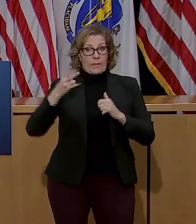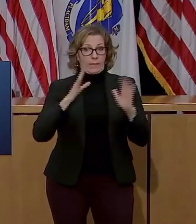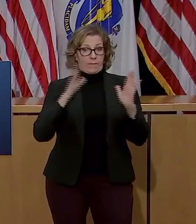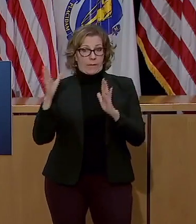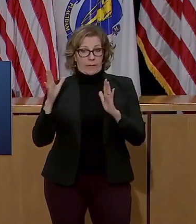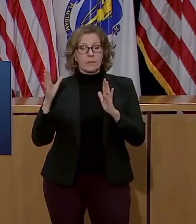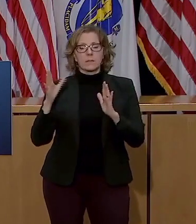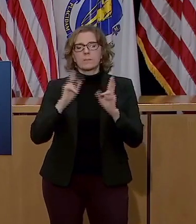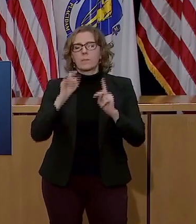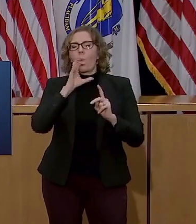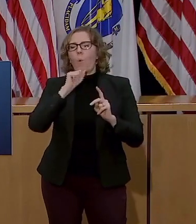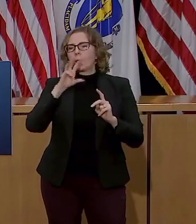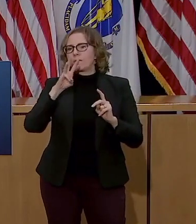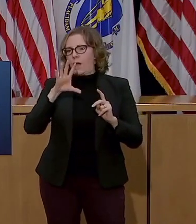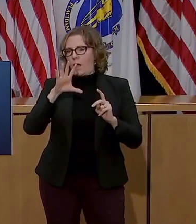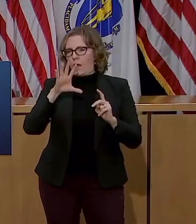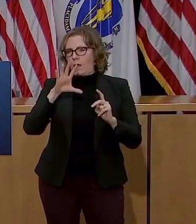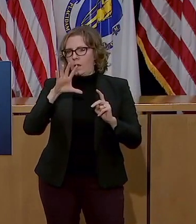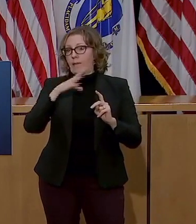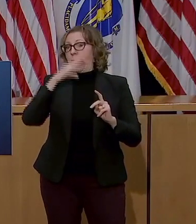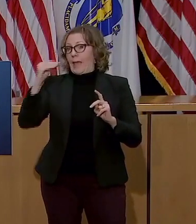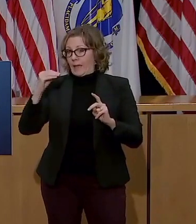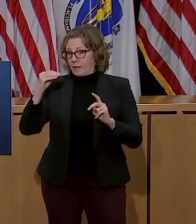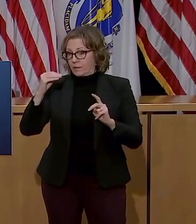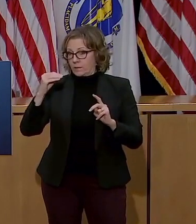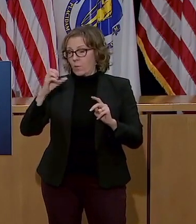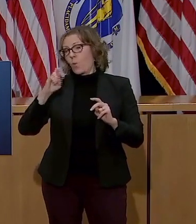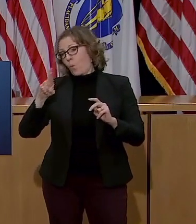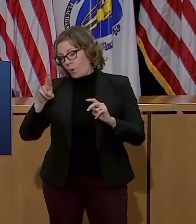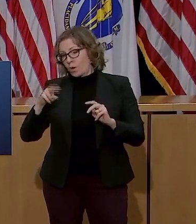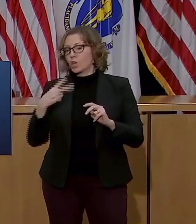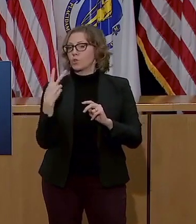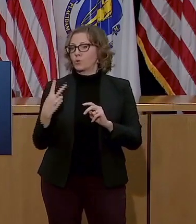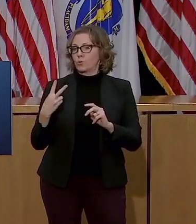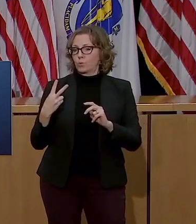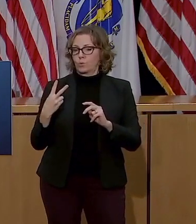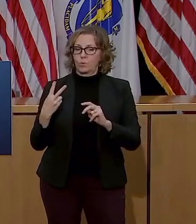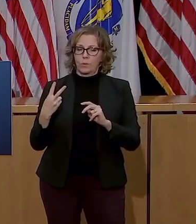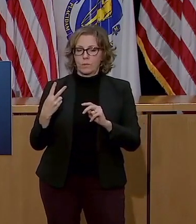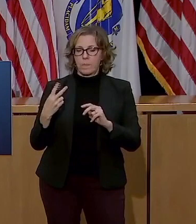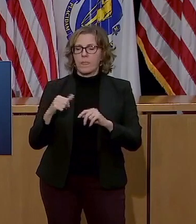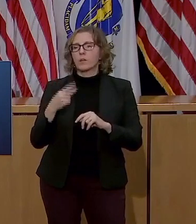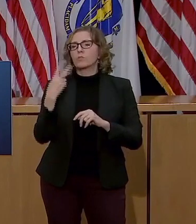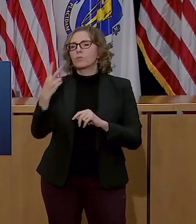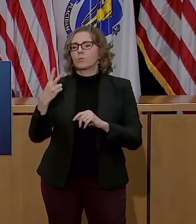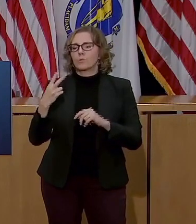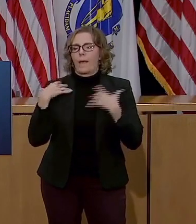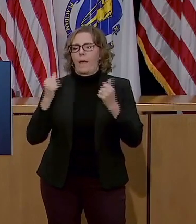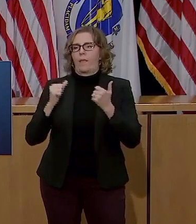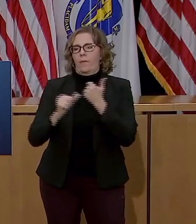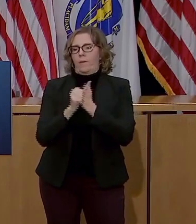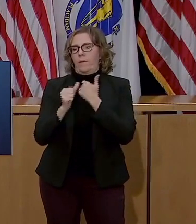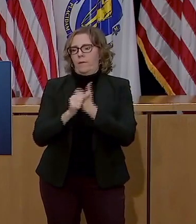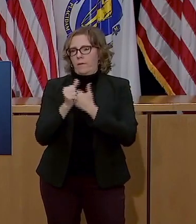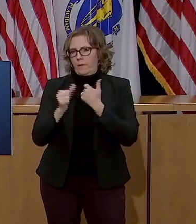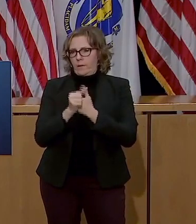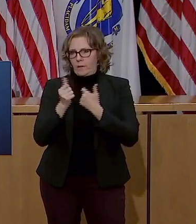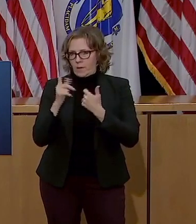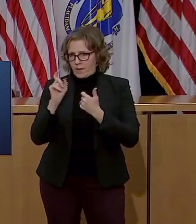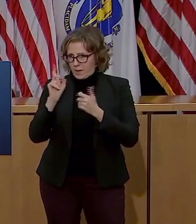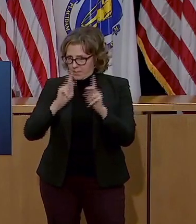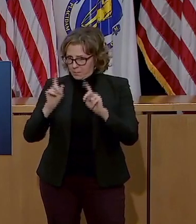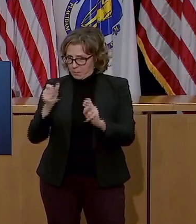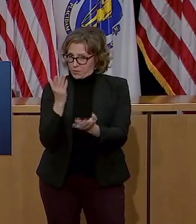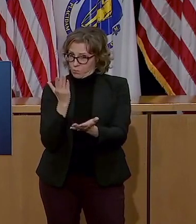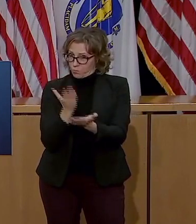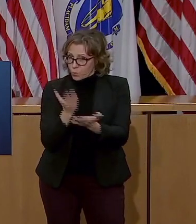going to ask people to prove that they have comorbidities? It's a self-attestation. It's a what? A self-attestation. When you go